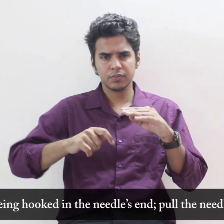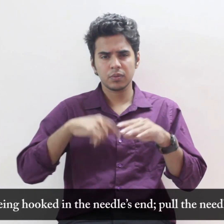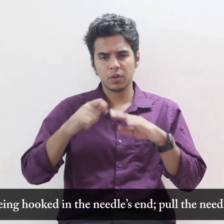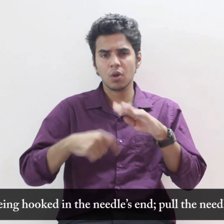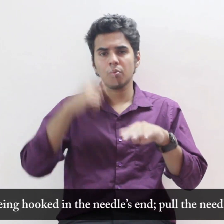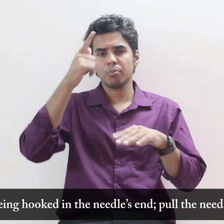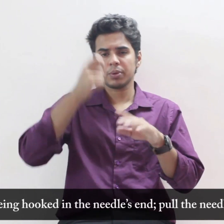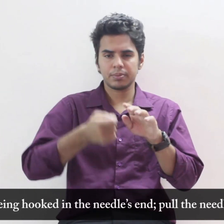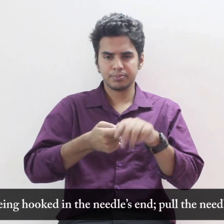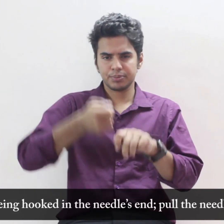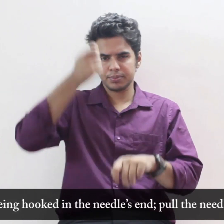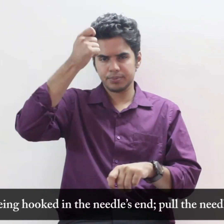the needle upward.